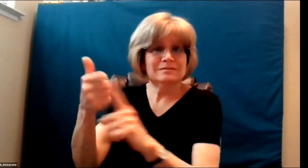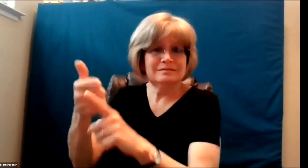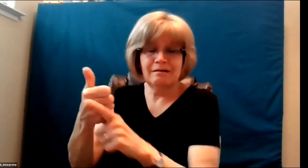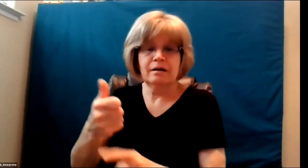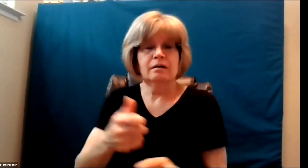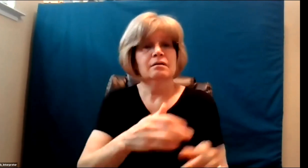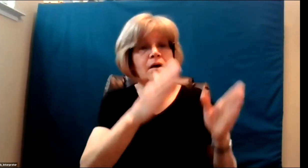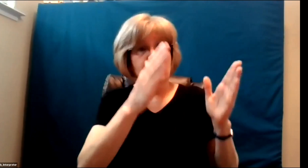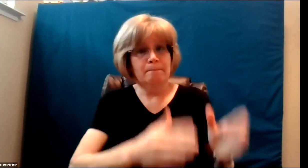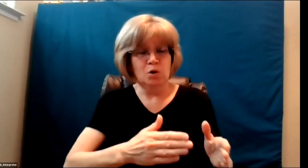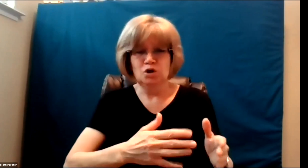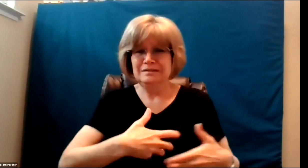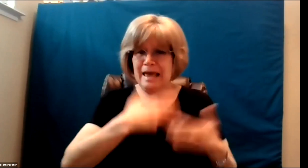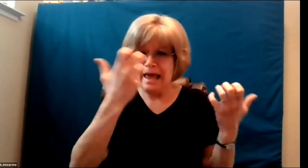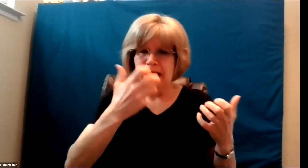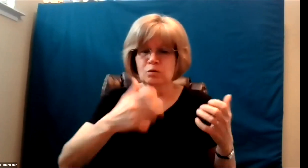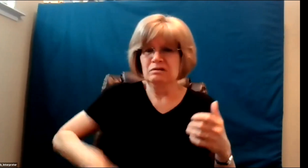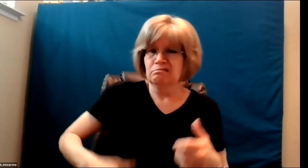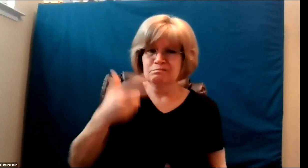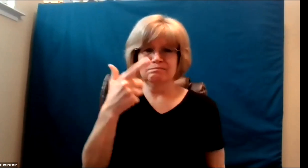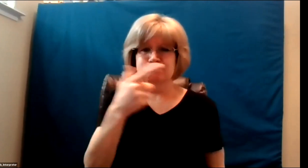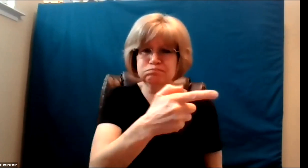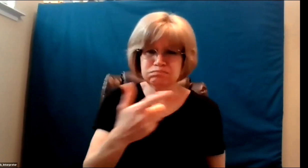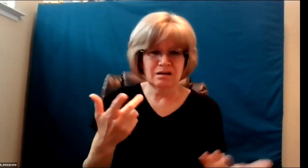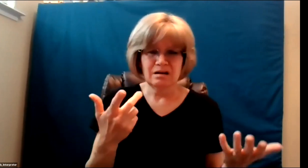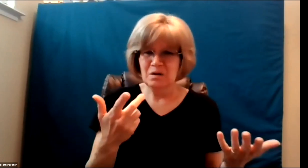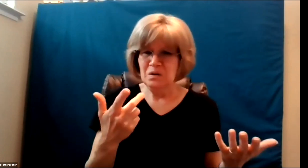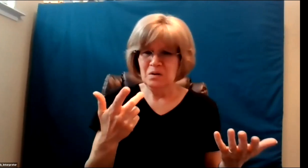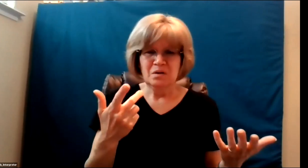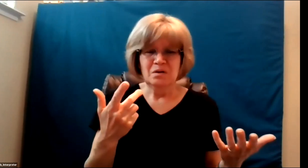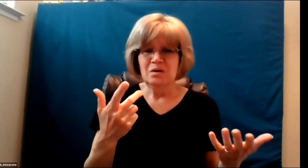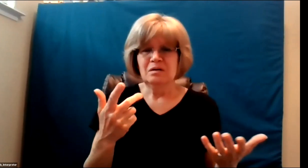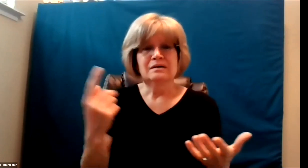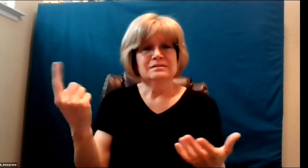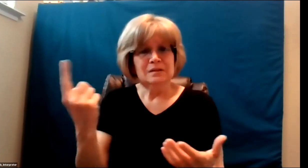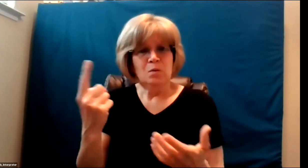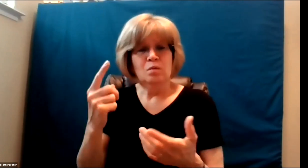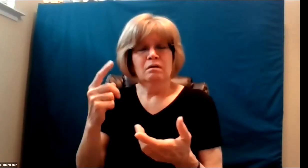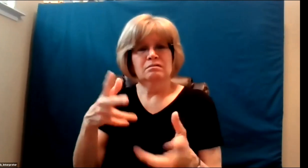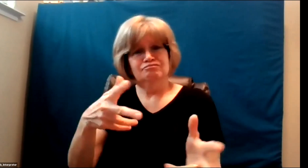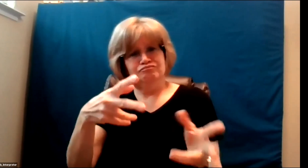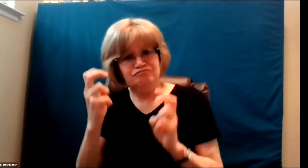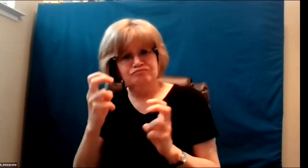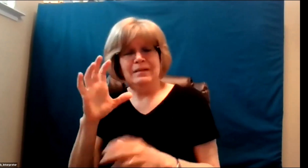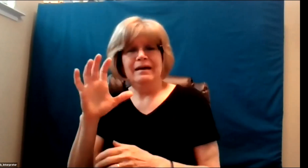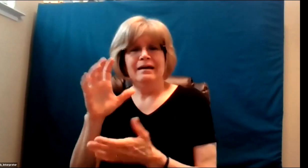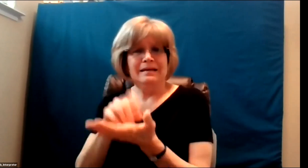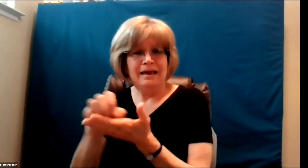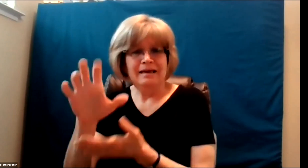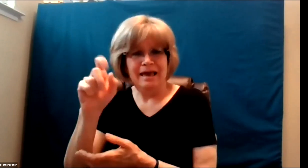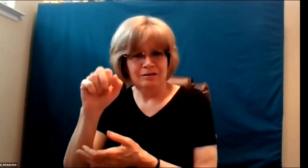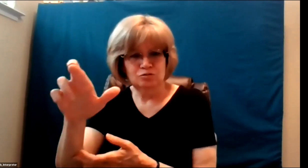express anger by pulling out a gun and shooting someone. When a loved one is stricken with cancer and we feel powerless to help